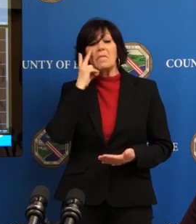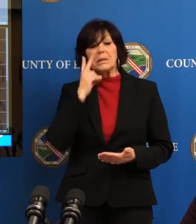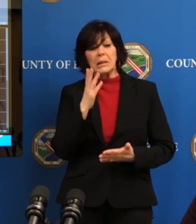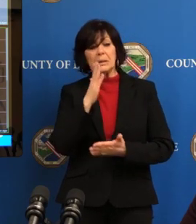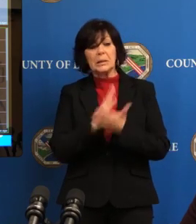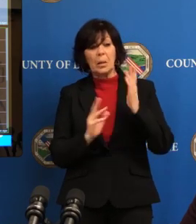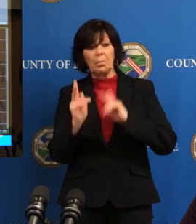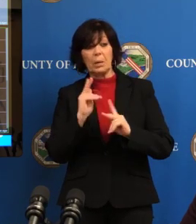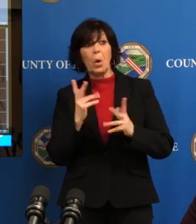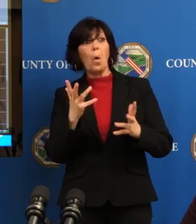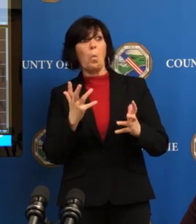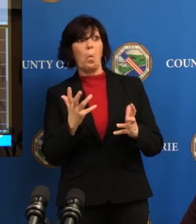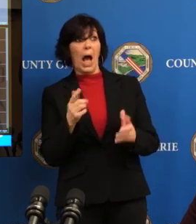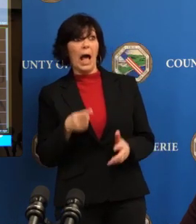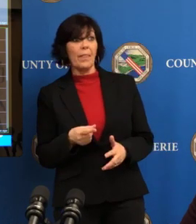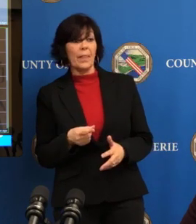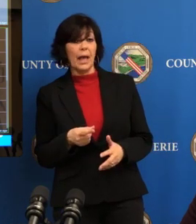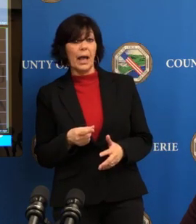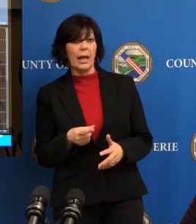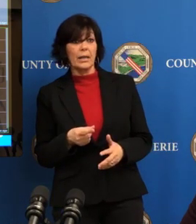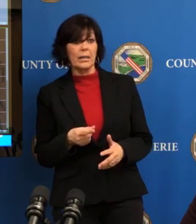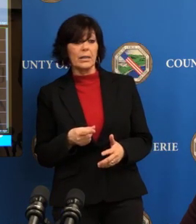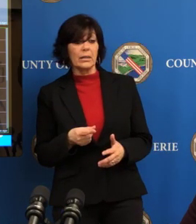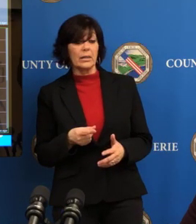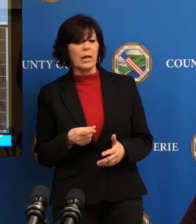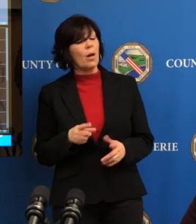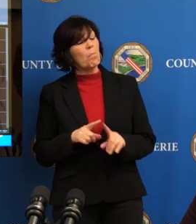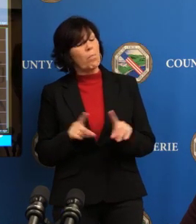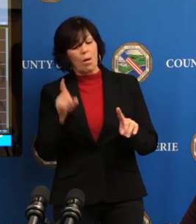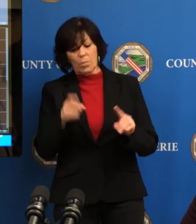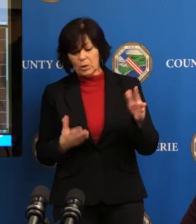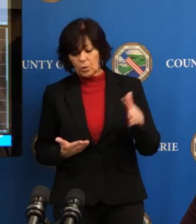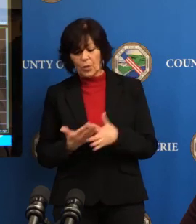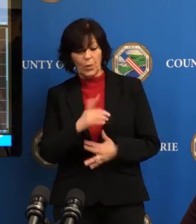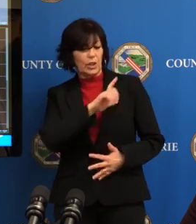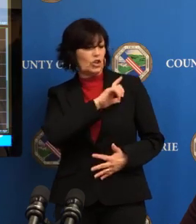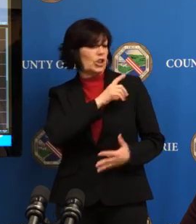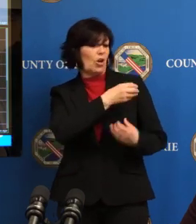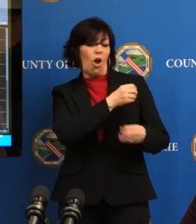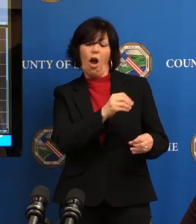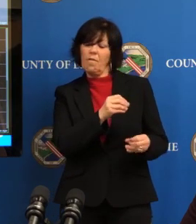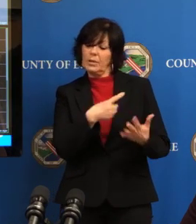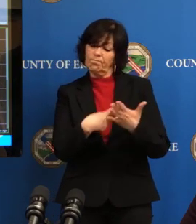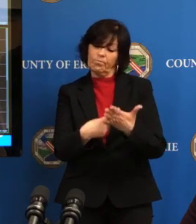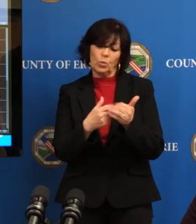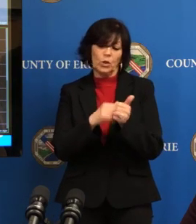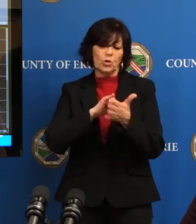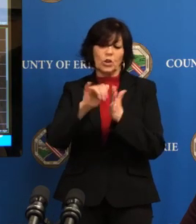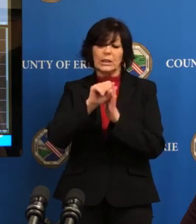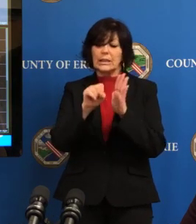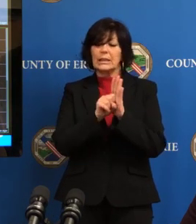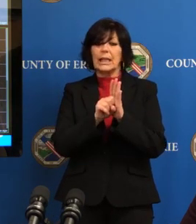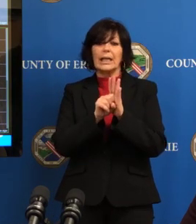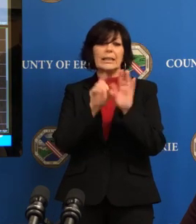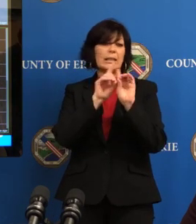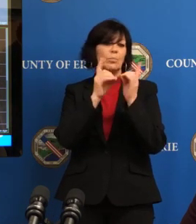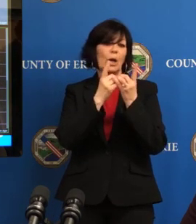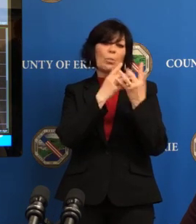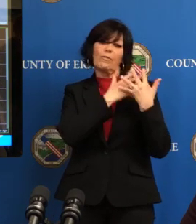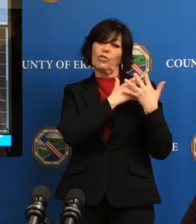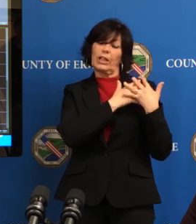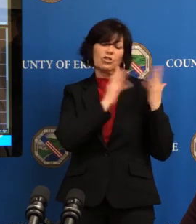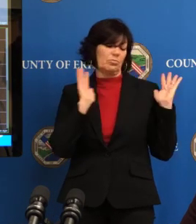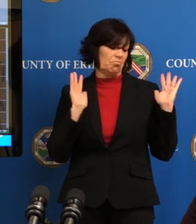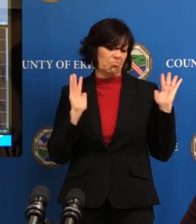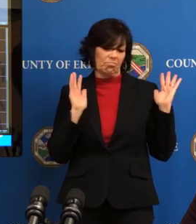who are calling for that, but that has to go through the sheriff's office and consult with the New York State Department of Corrections.